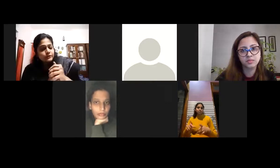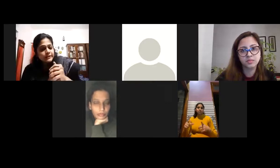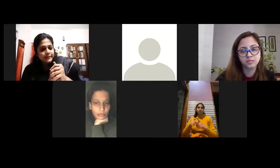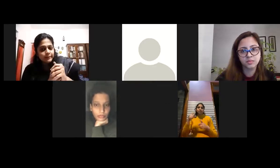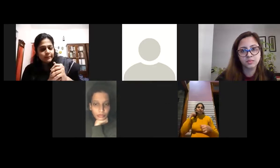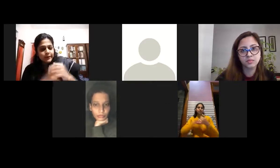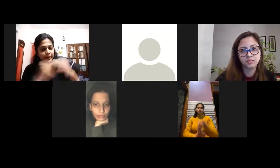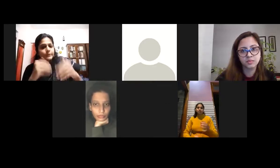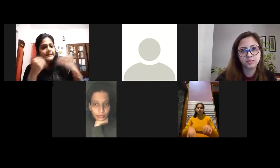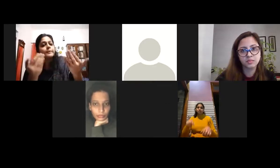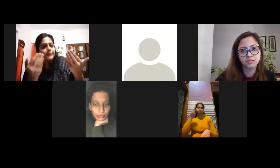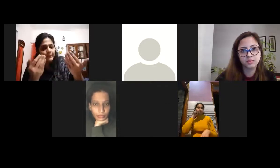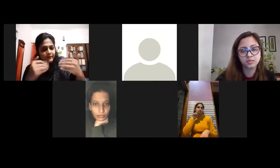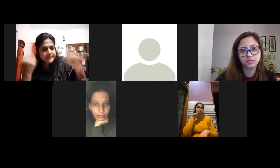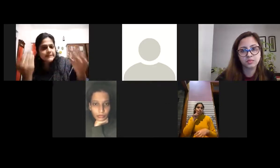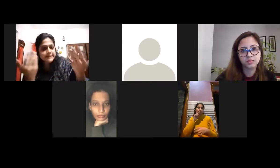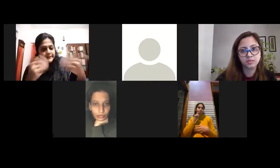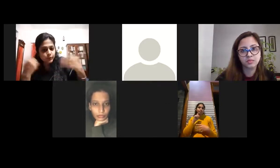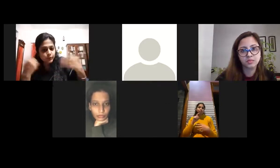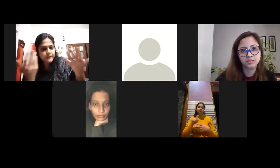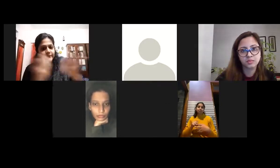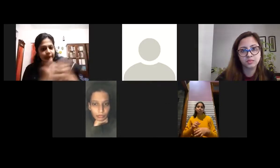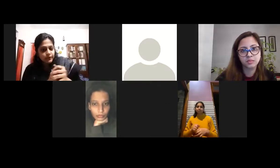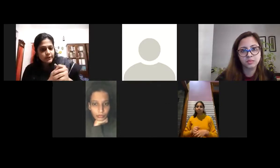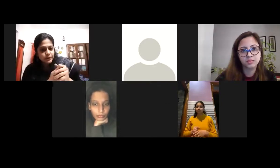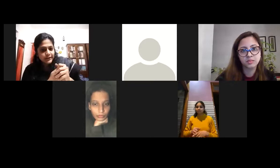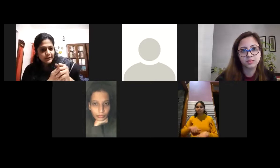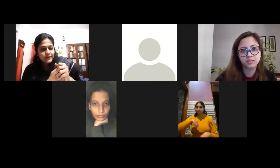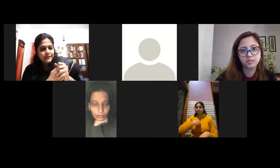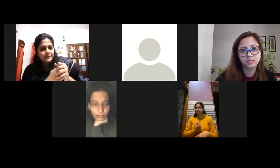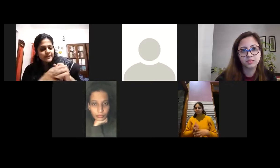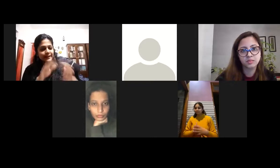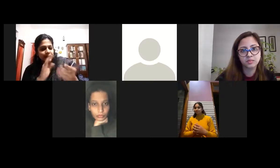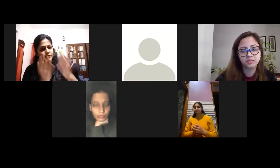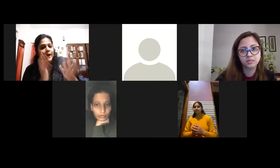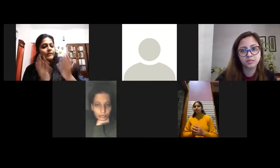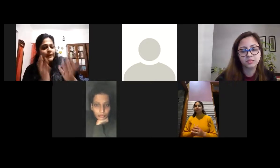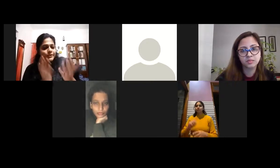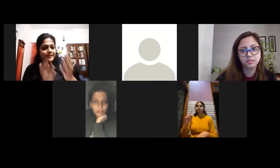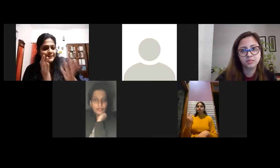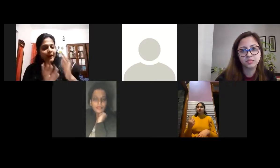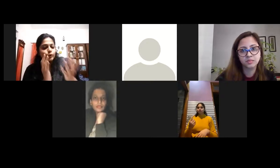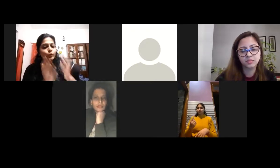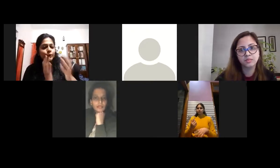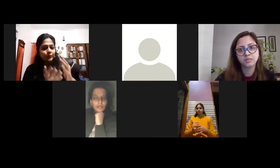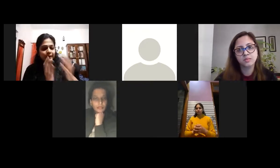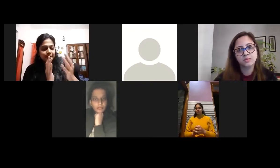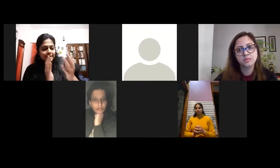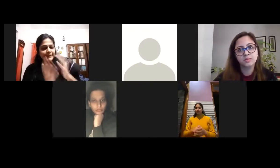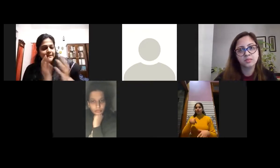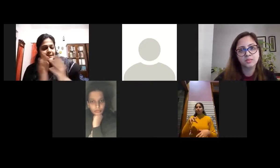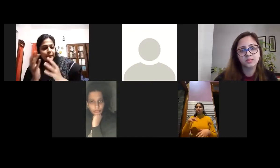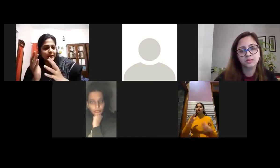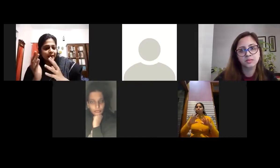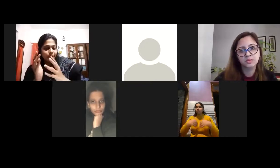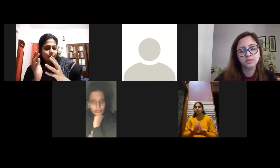desexualization of disabled people and how disabled people have resisted this through self-articulation and first-person narrative. So I'm very interested in how you want to read